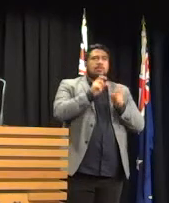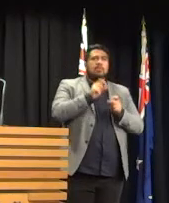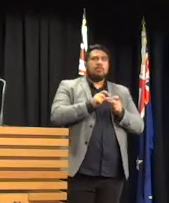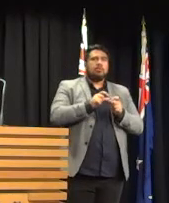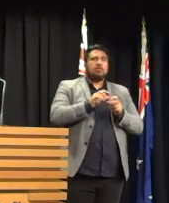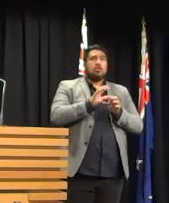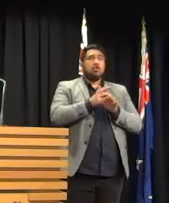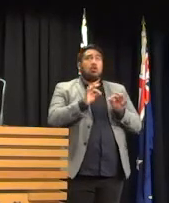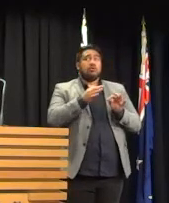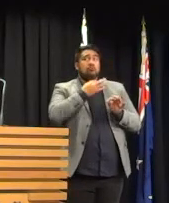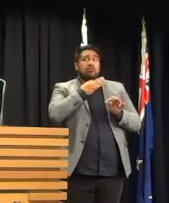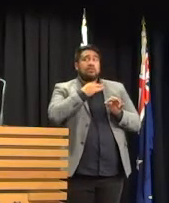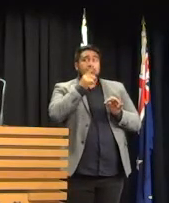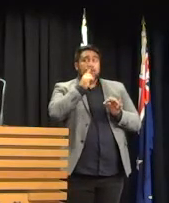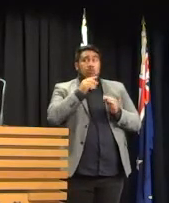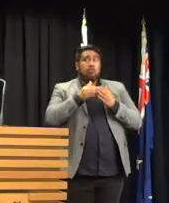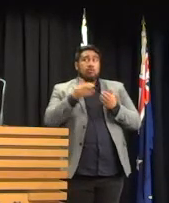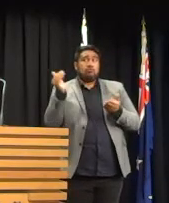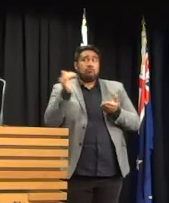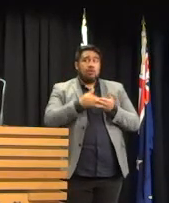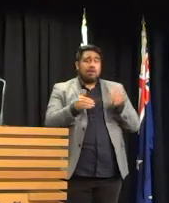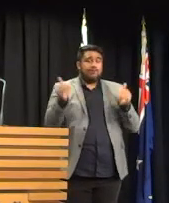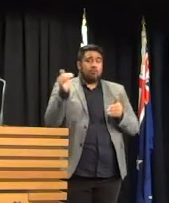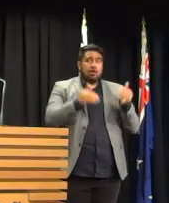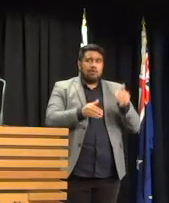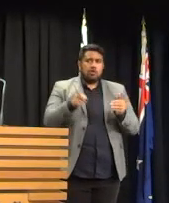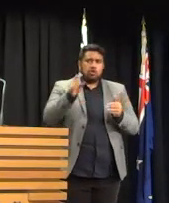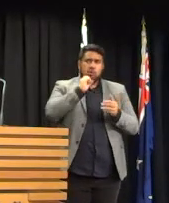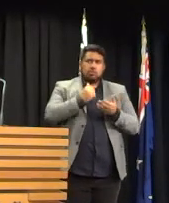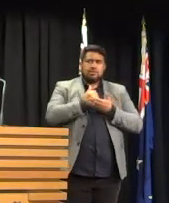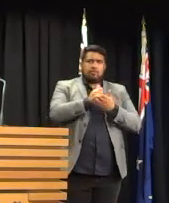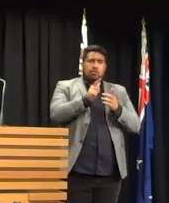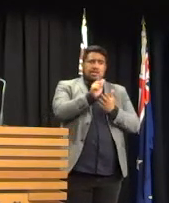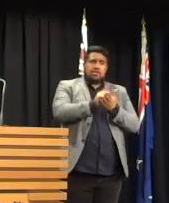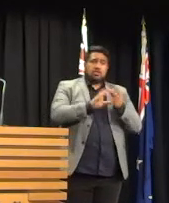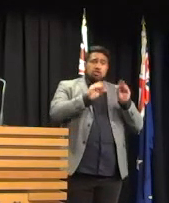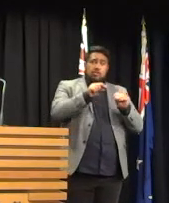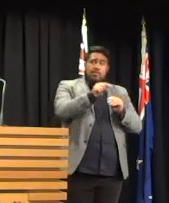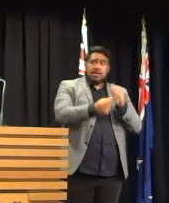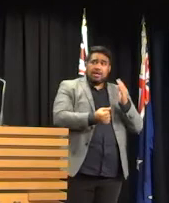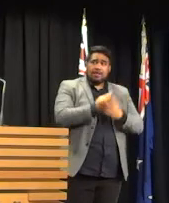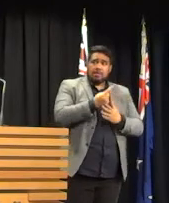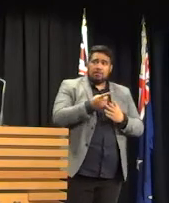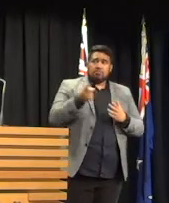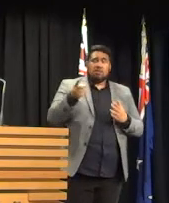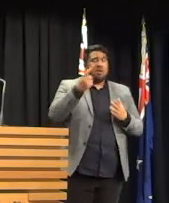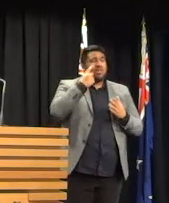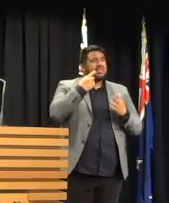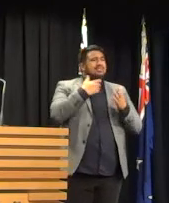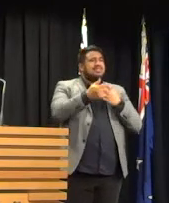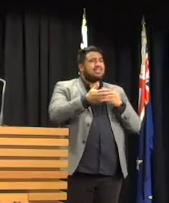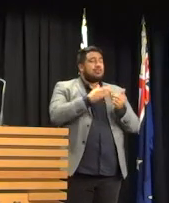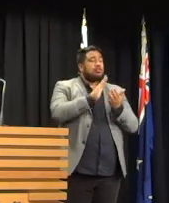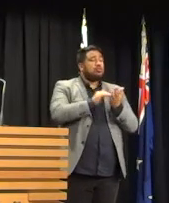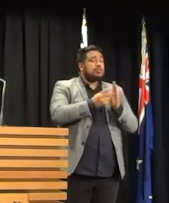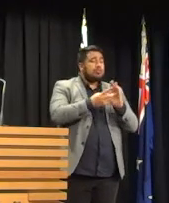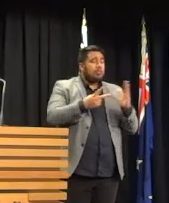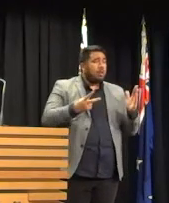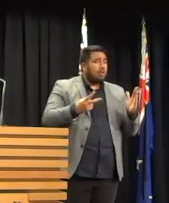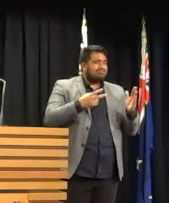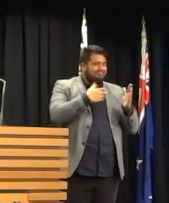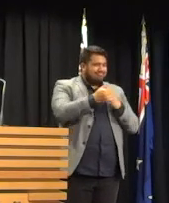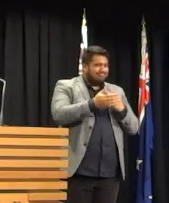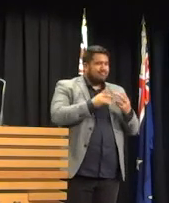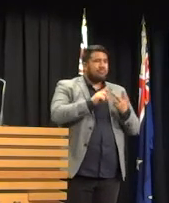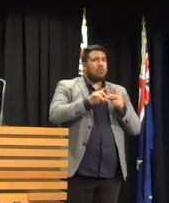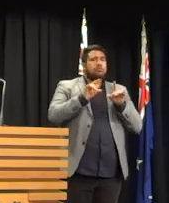of boat arrivals, would you support legislation? Look, I'll make the general statement. I think regardless of New Zealand's policy and regardless of